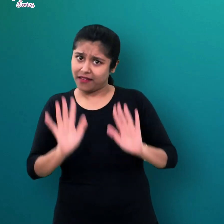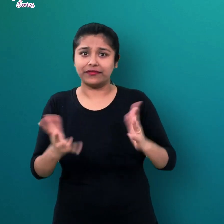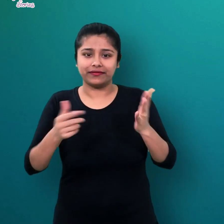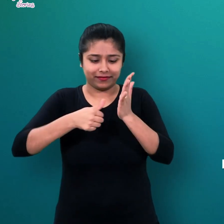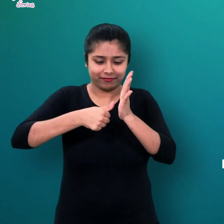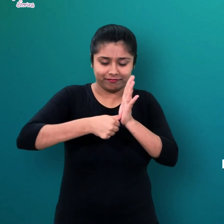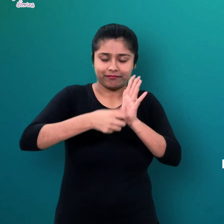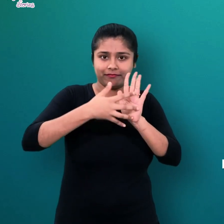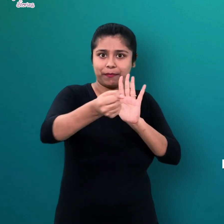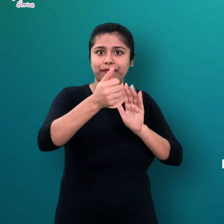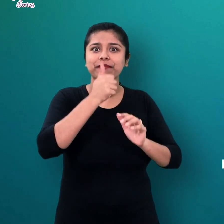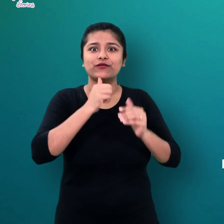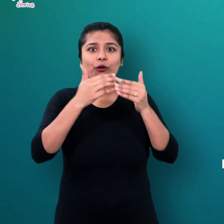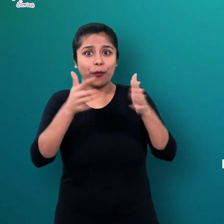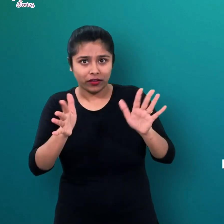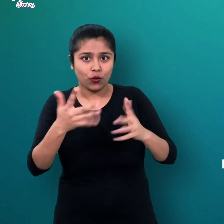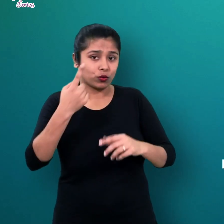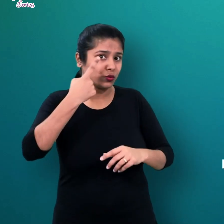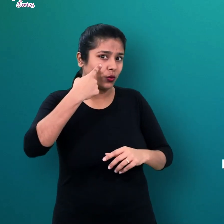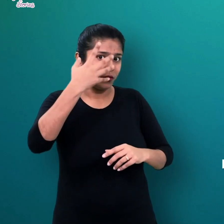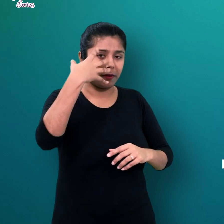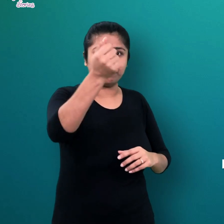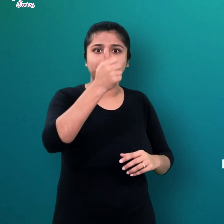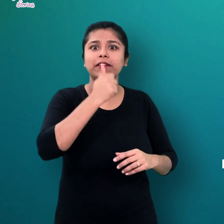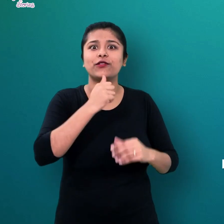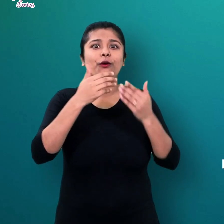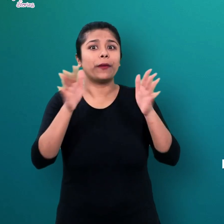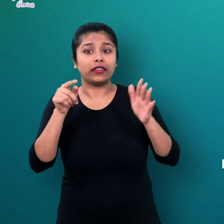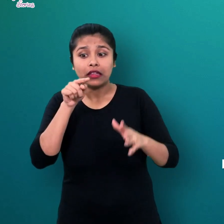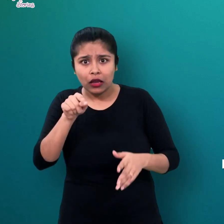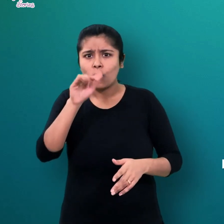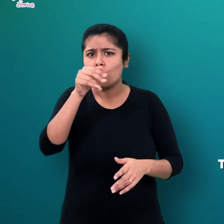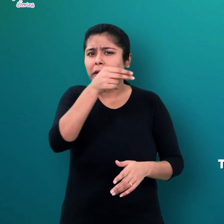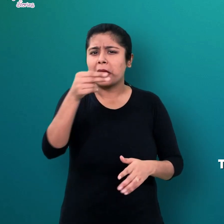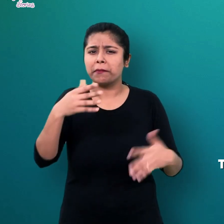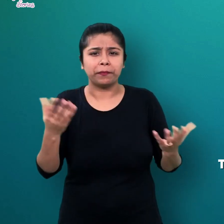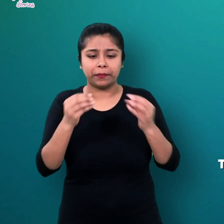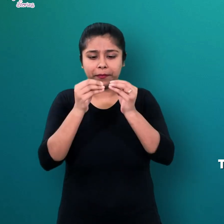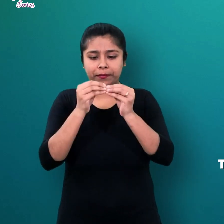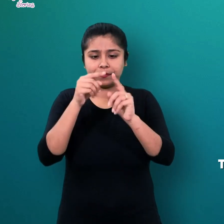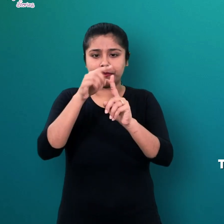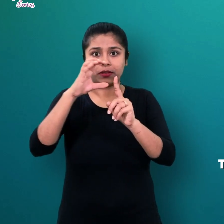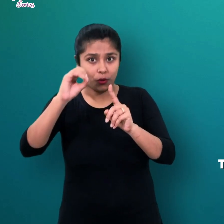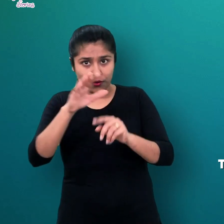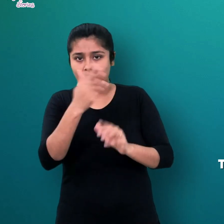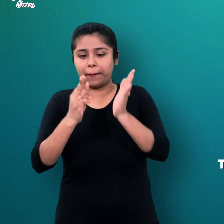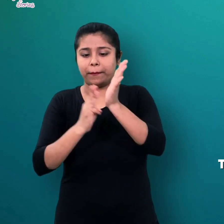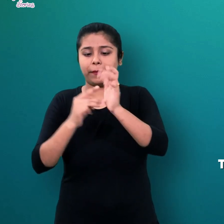and many other things. Fingerprints and retina scans are also used as passwords. These are called biometric